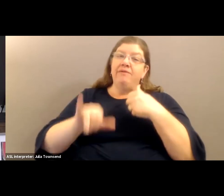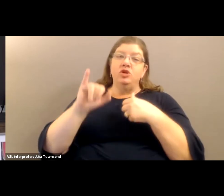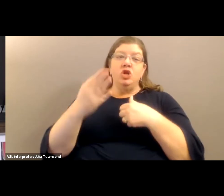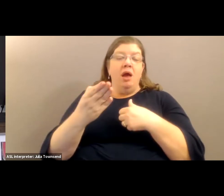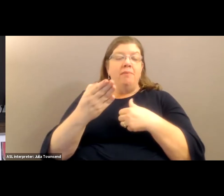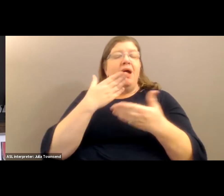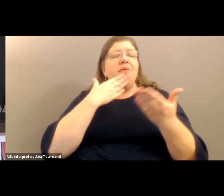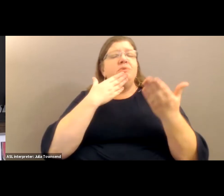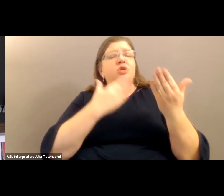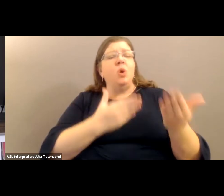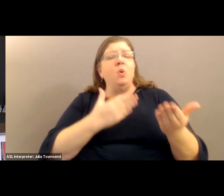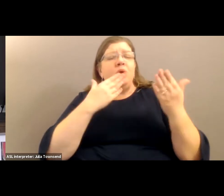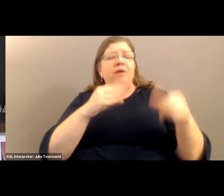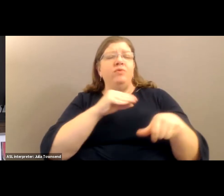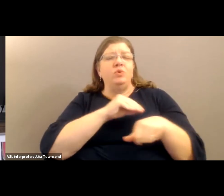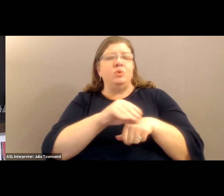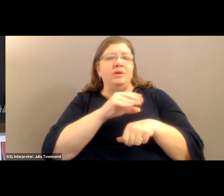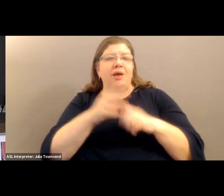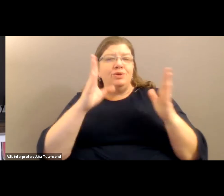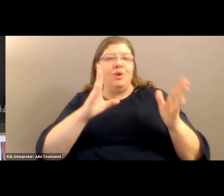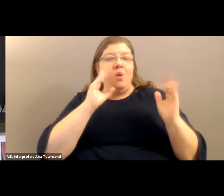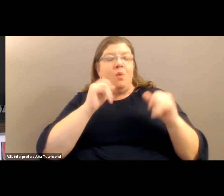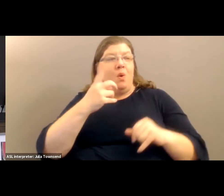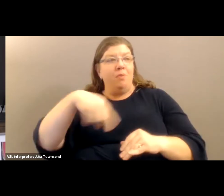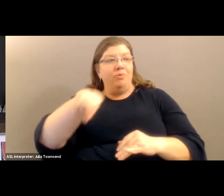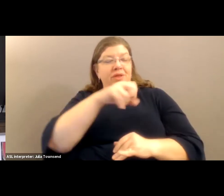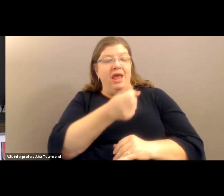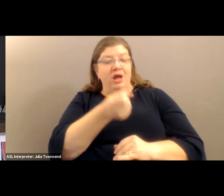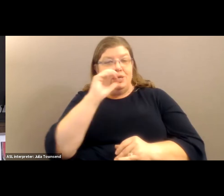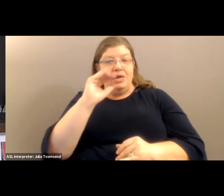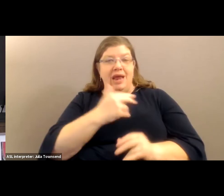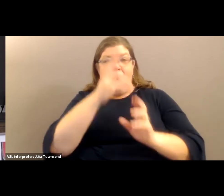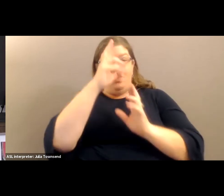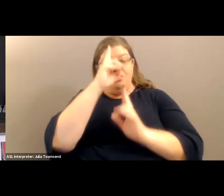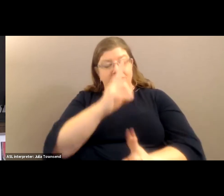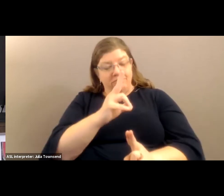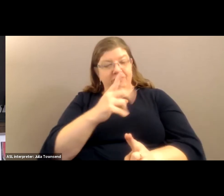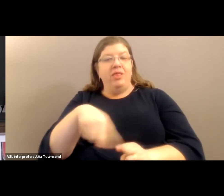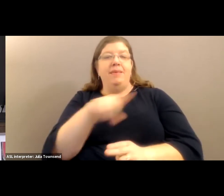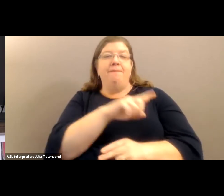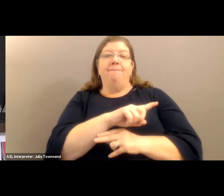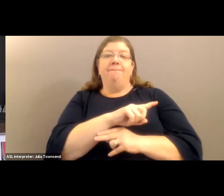grateful to counselors and hope they understand our respect and esteem for them.